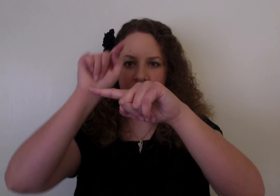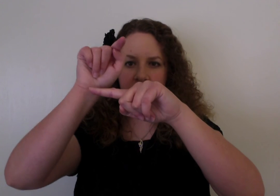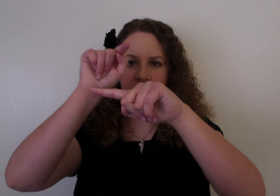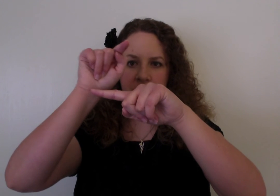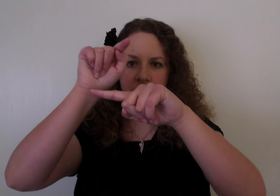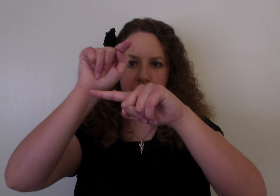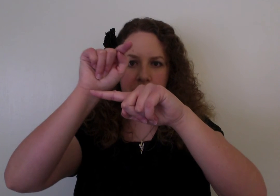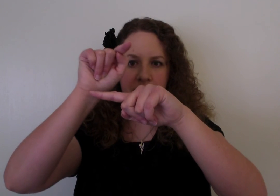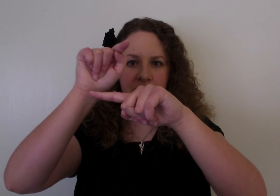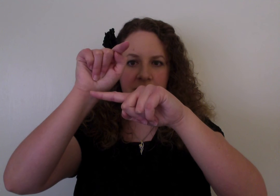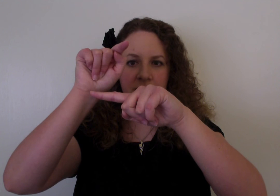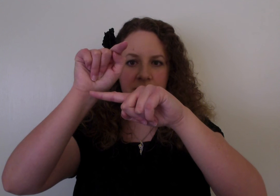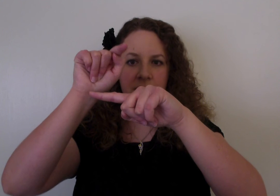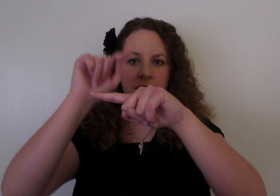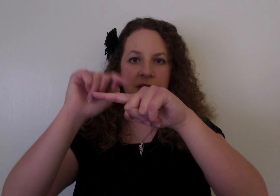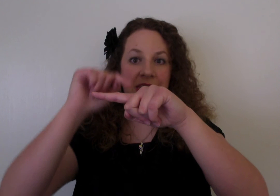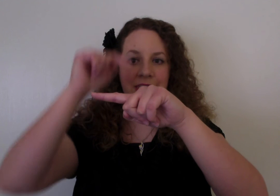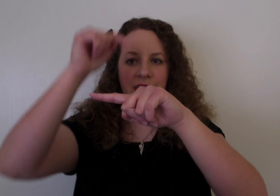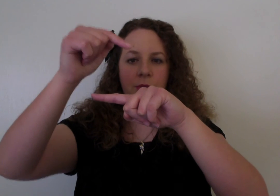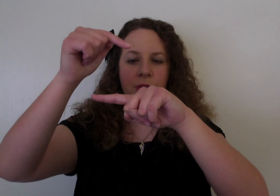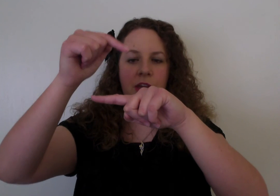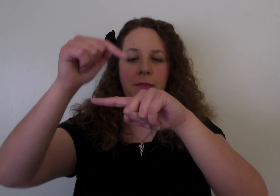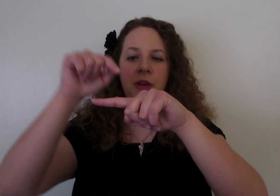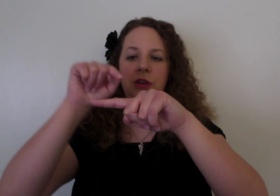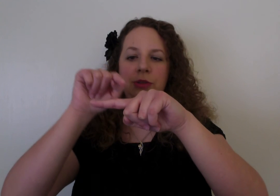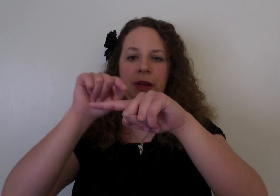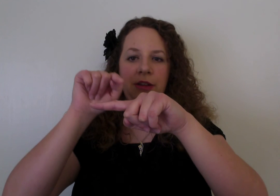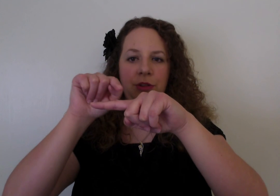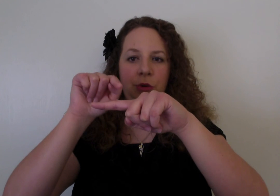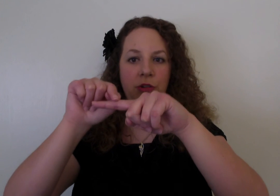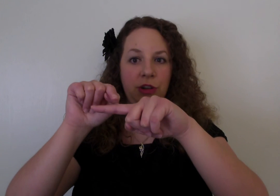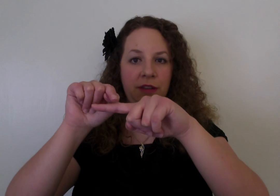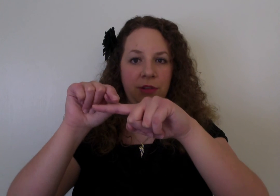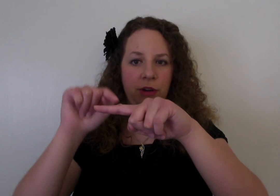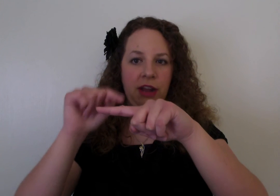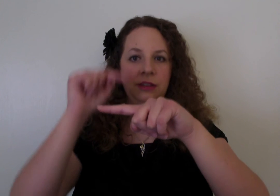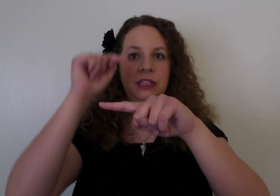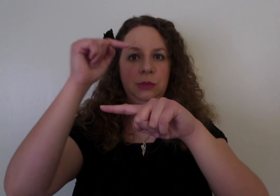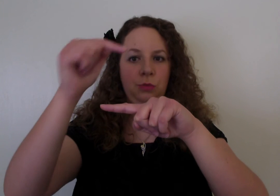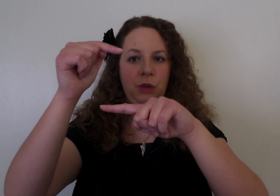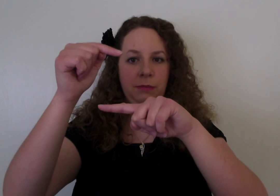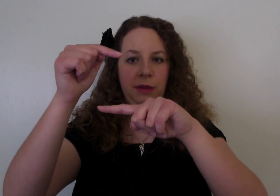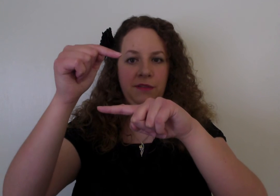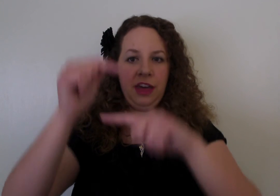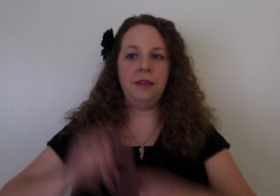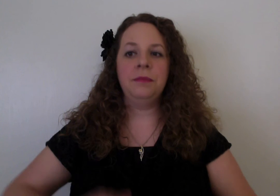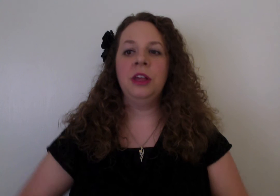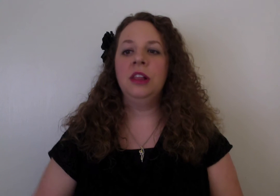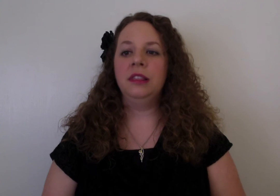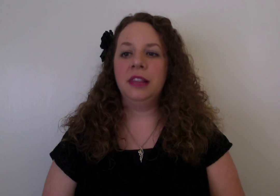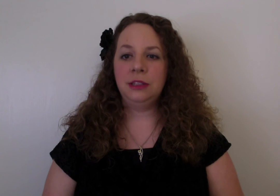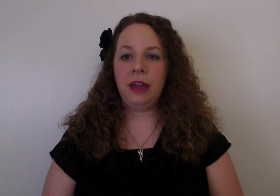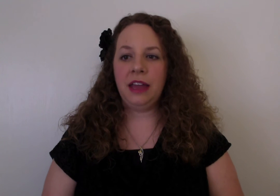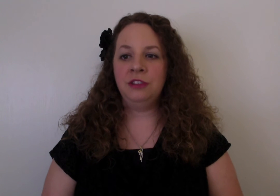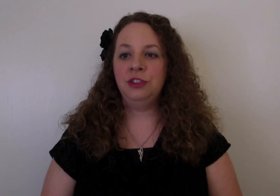very top up here. It's the second one up. So right here in the corner, you have the courthouse, and it's one above that. Let's go ahead and do